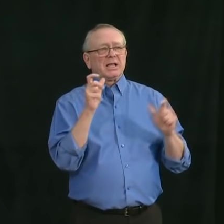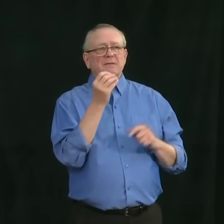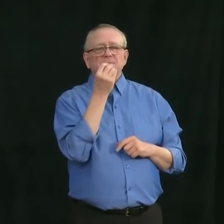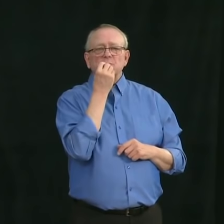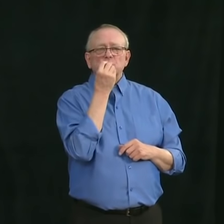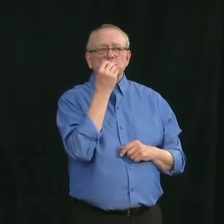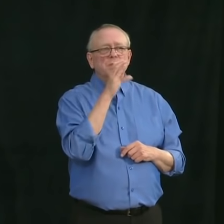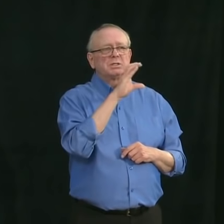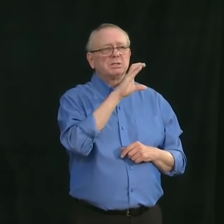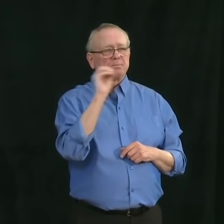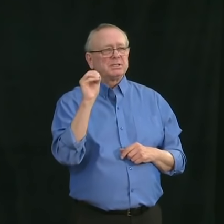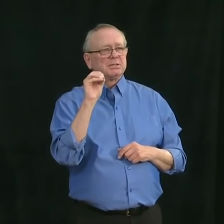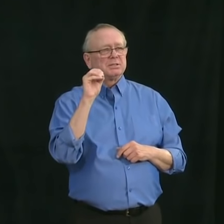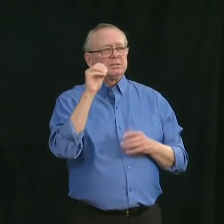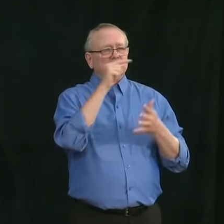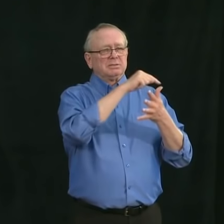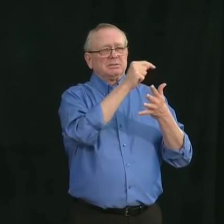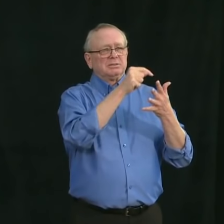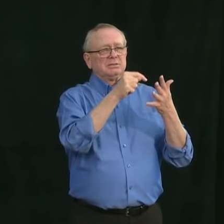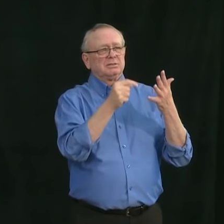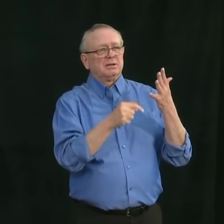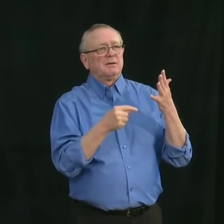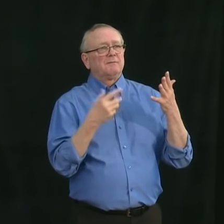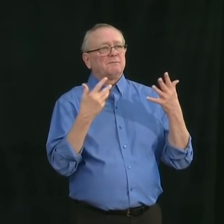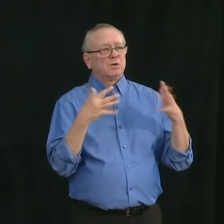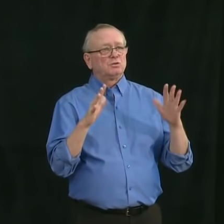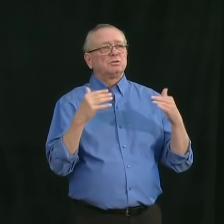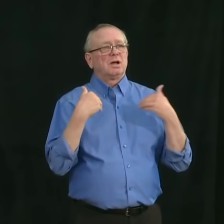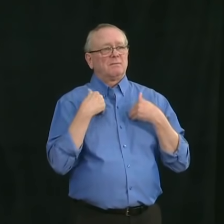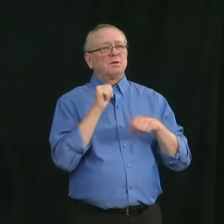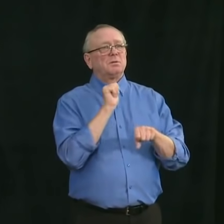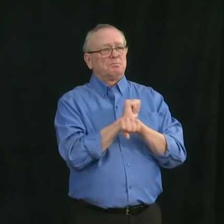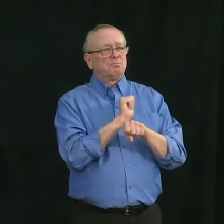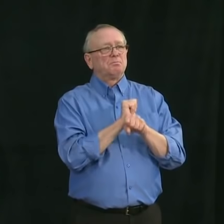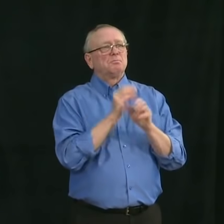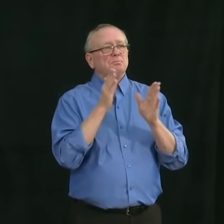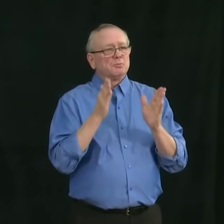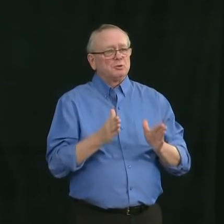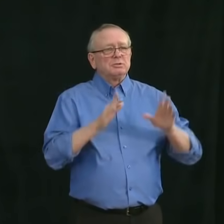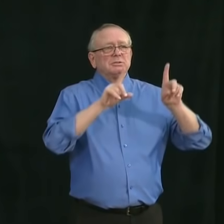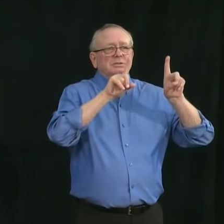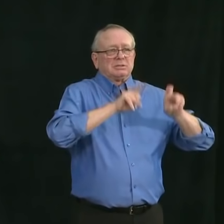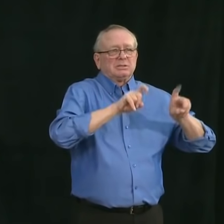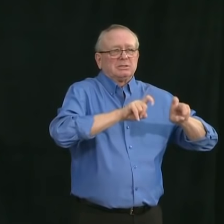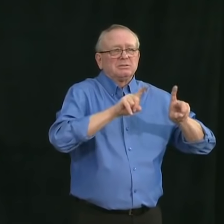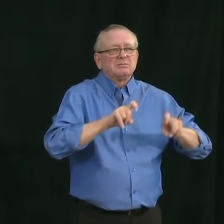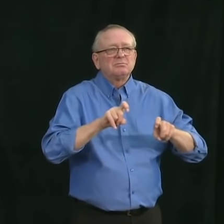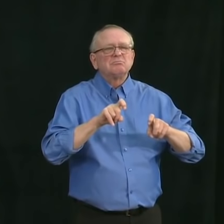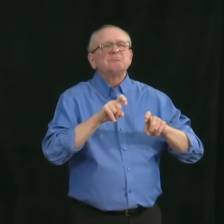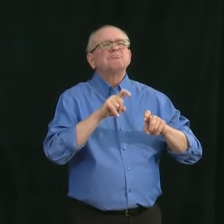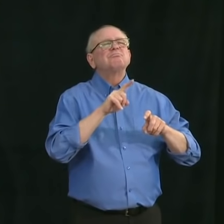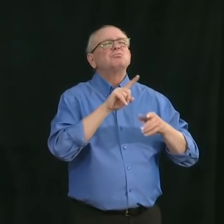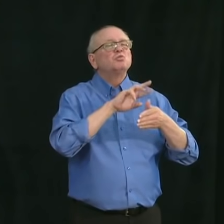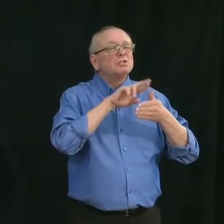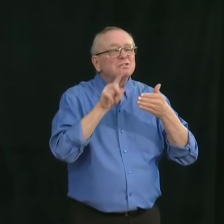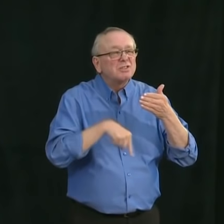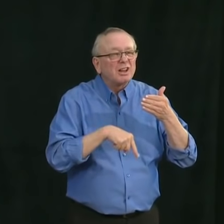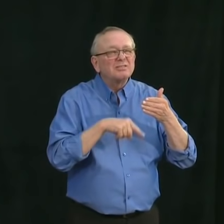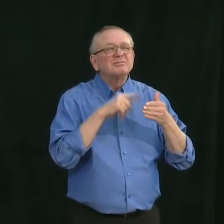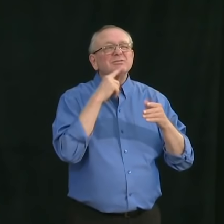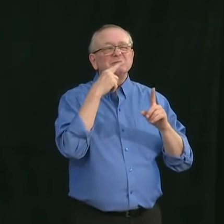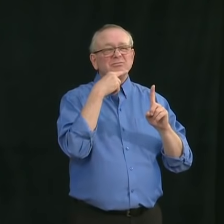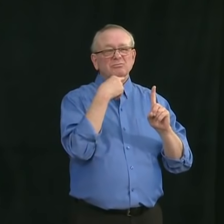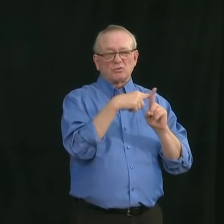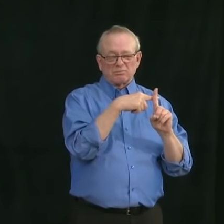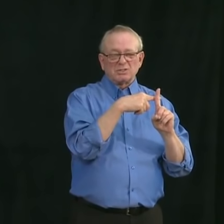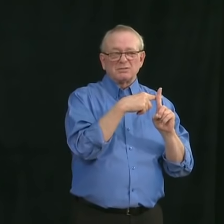test positive for COVID-19. Wondering if that concerns you as a public health official,